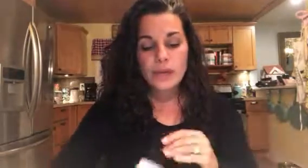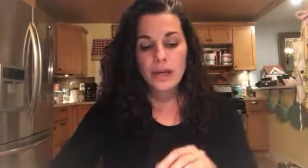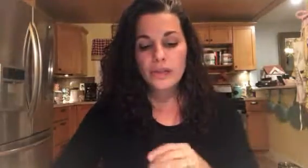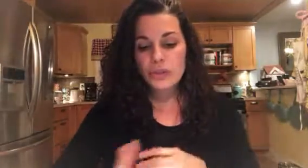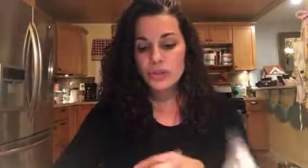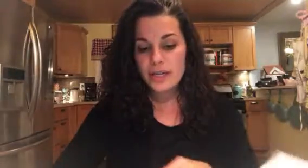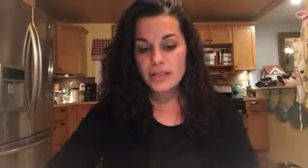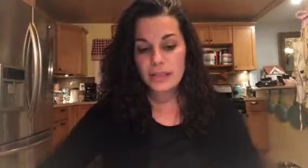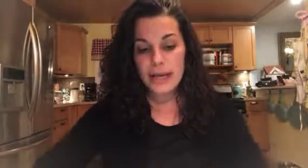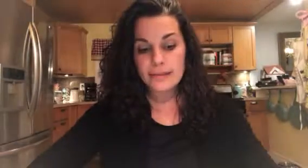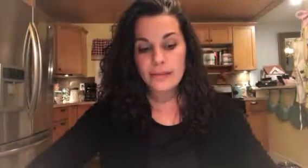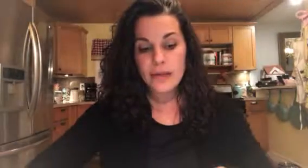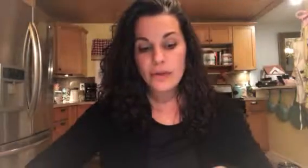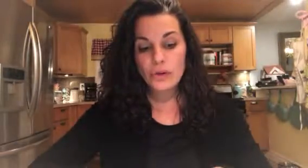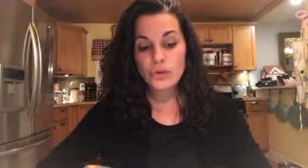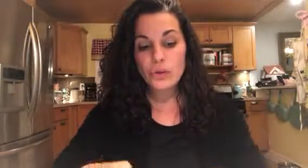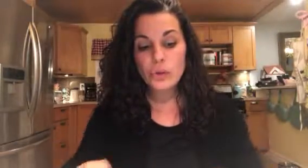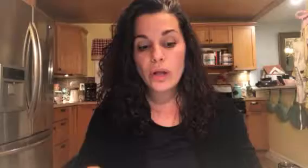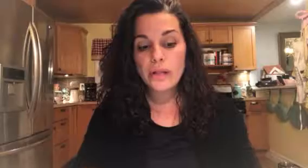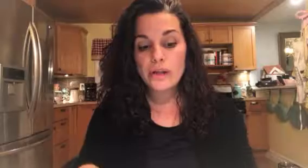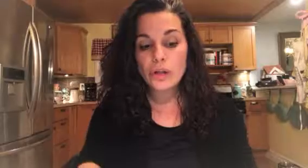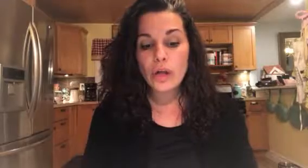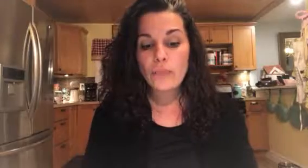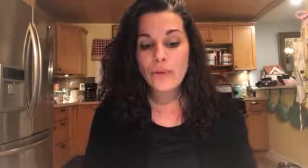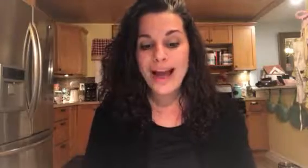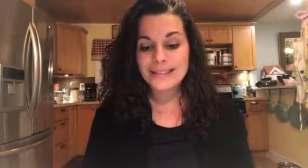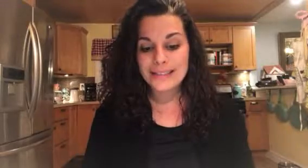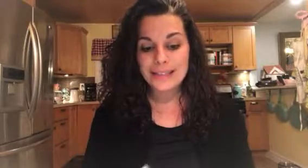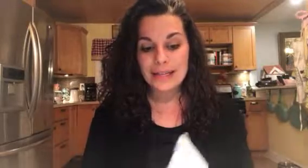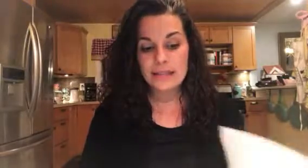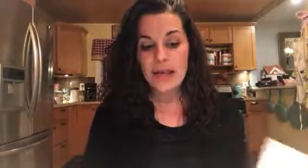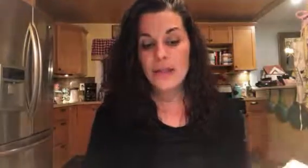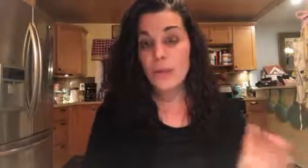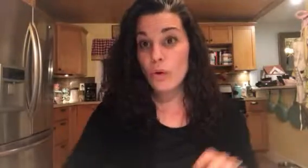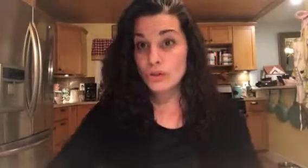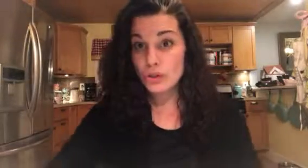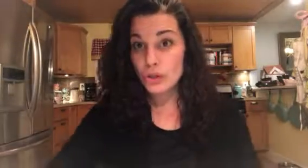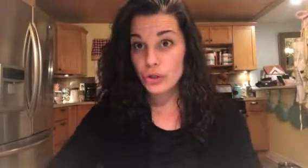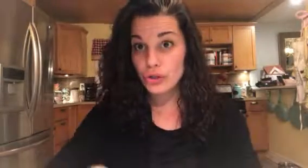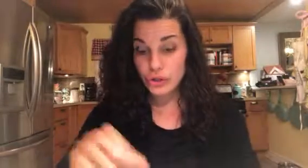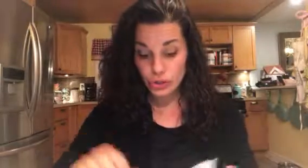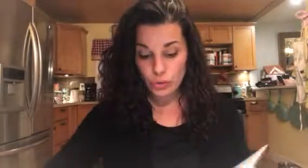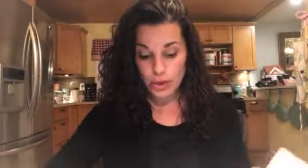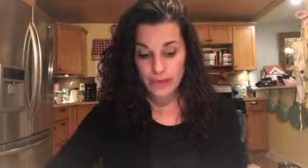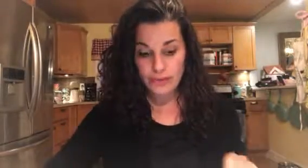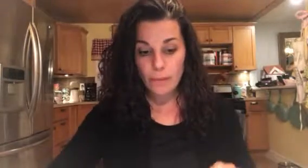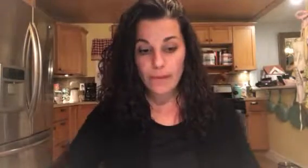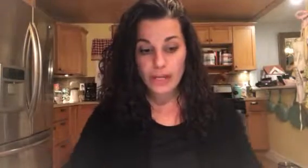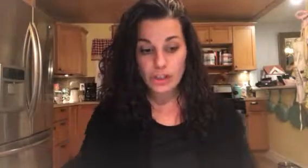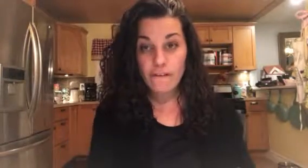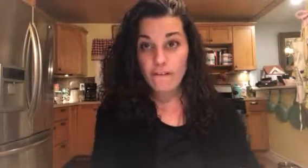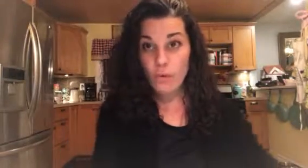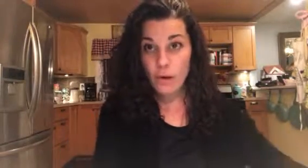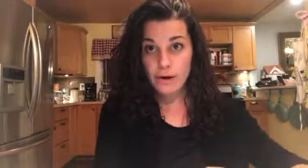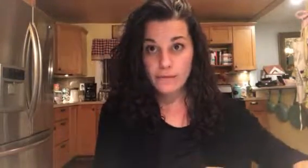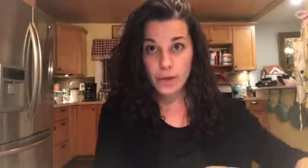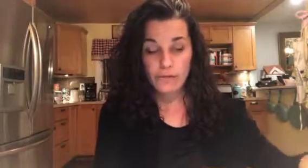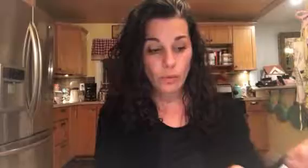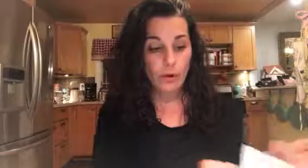I showed you guys in class, there are 2 little practices that I want you to do, and that's on page 4 of your